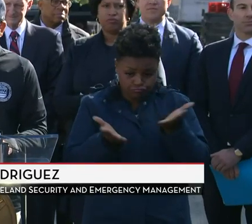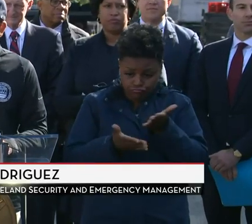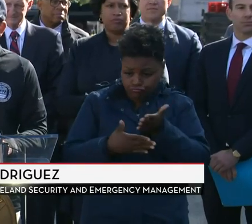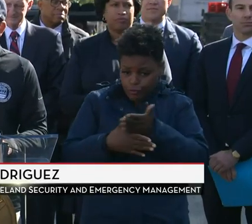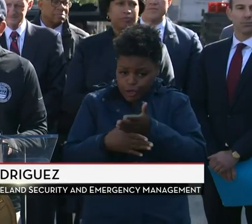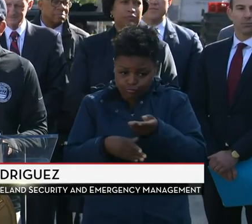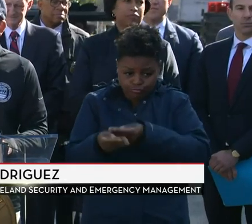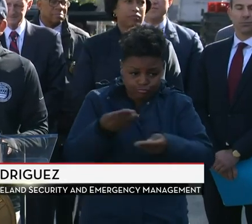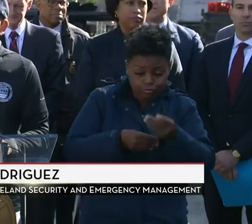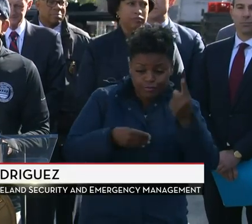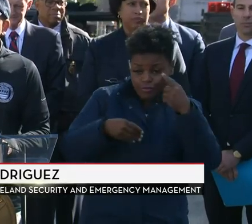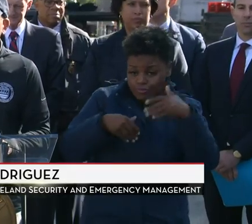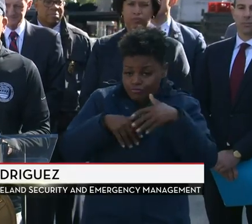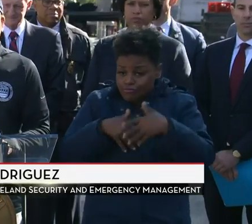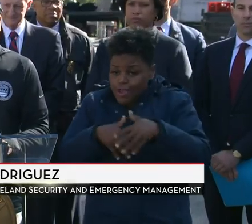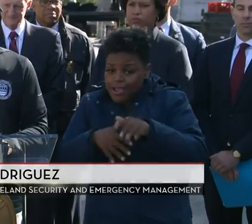parade.